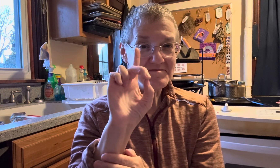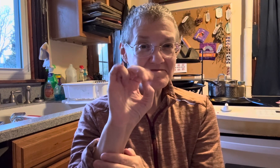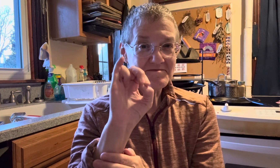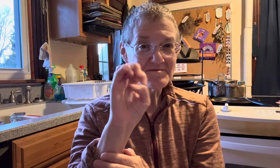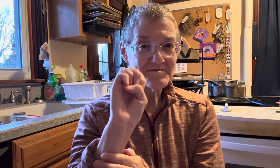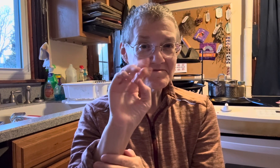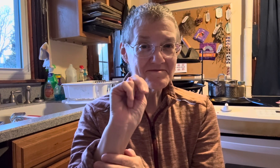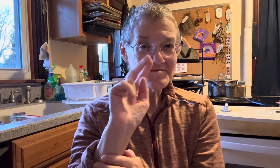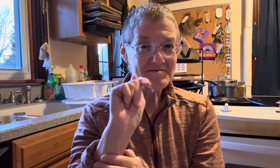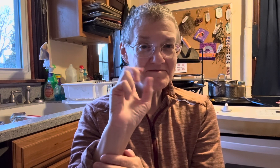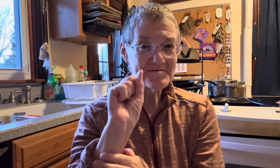ingredients.